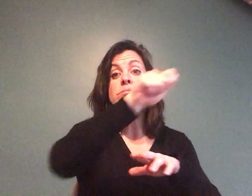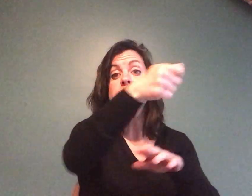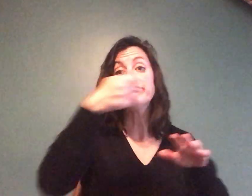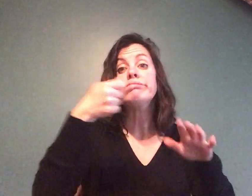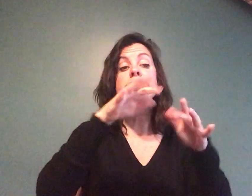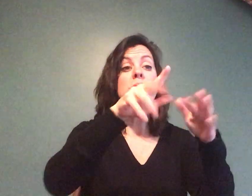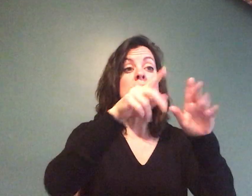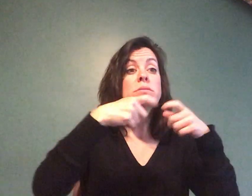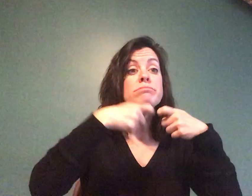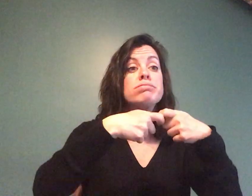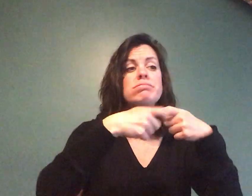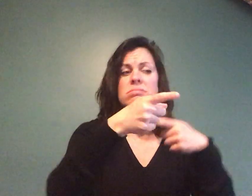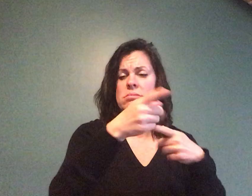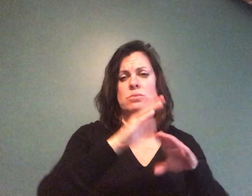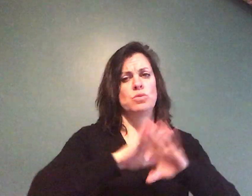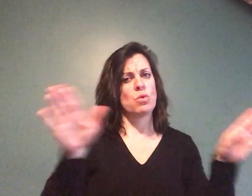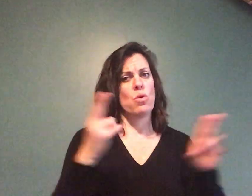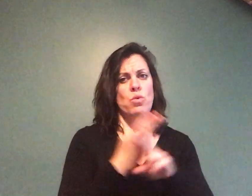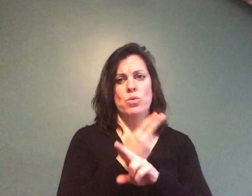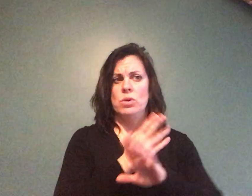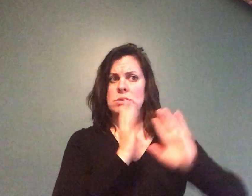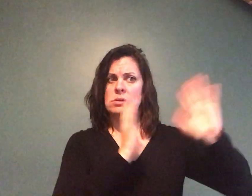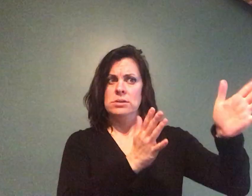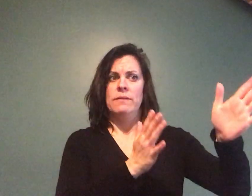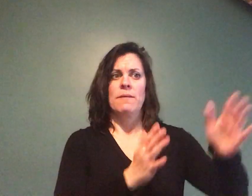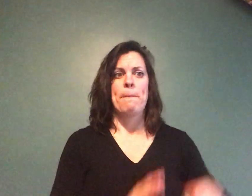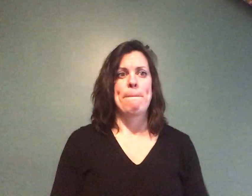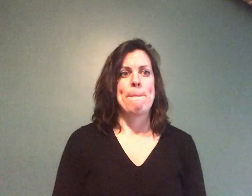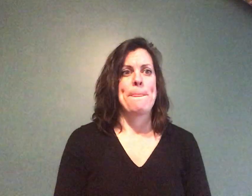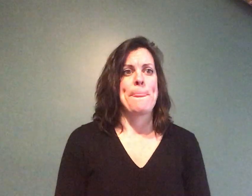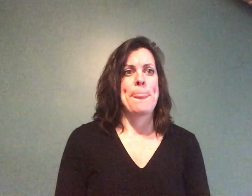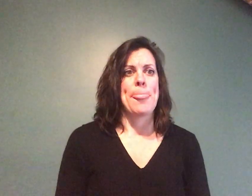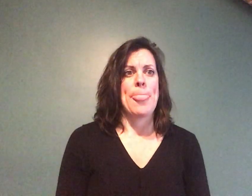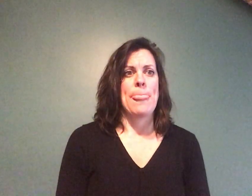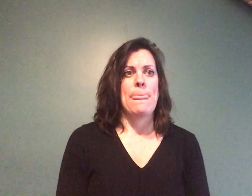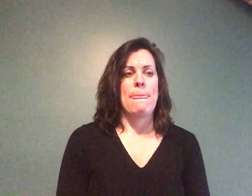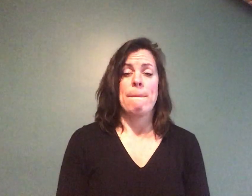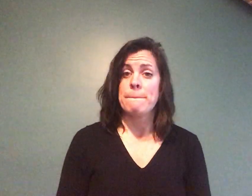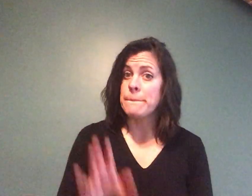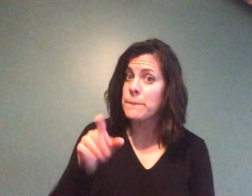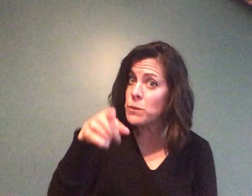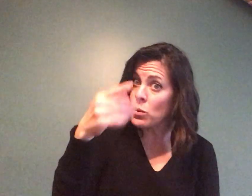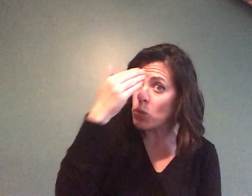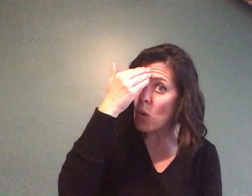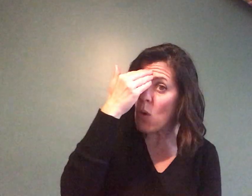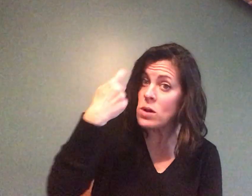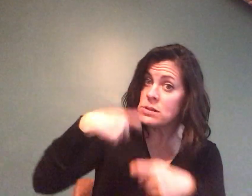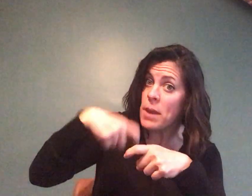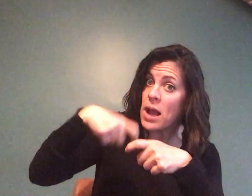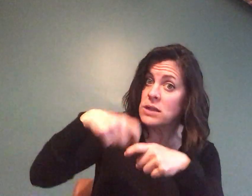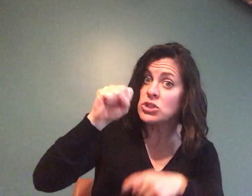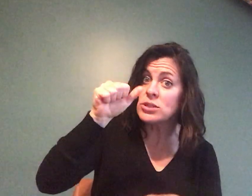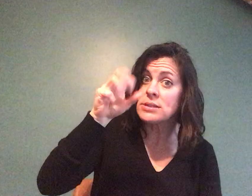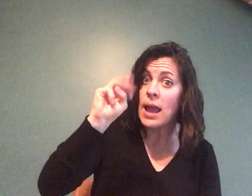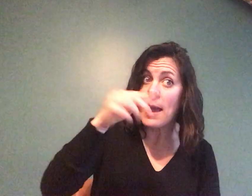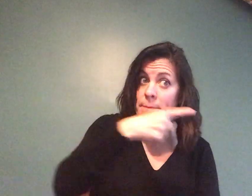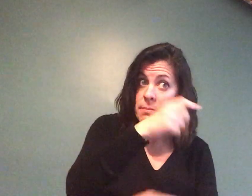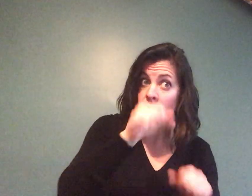It's in Spanish and English. It's in English and Spanish, or Spanish and English, okay? And then on the back, okay, you can write